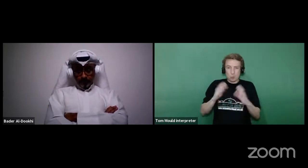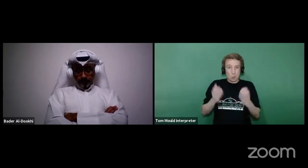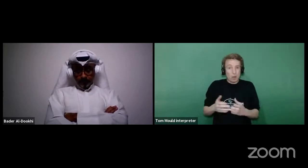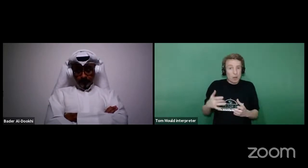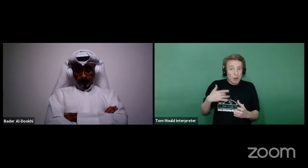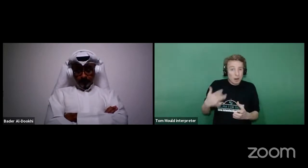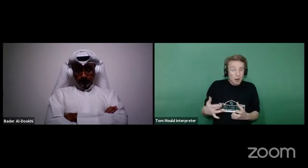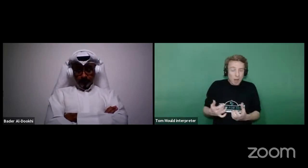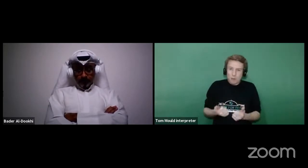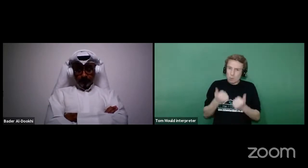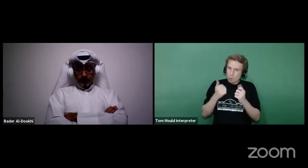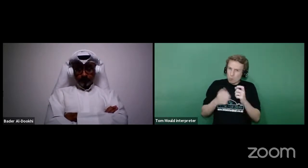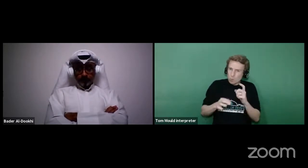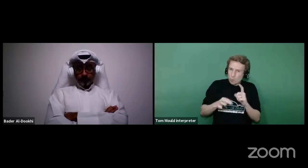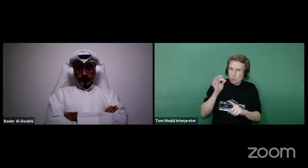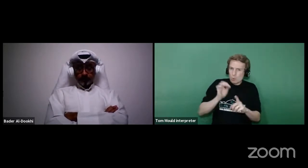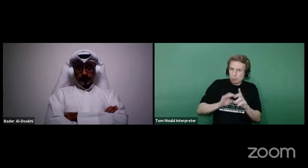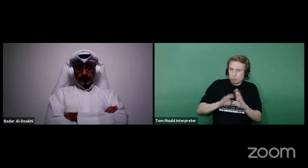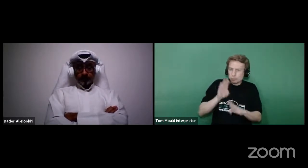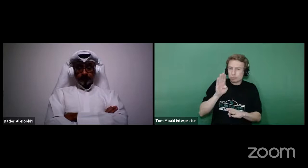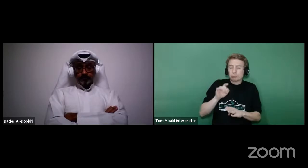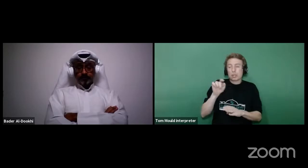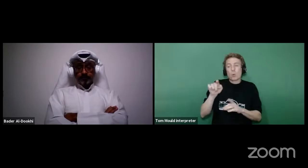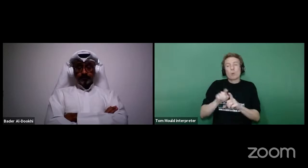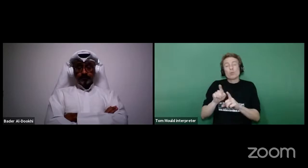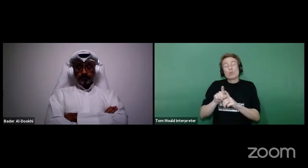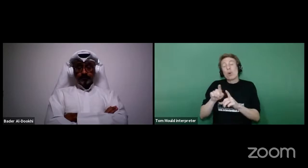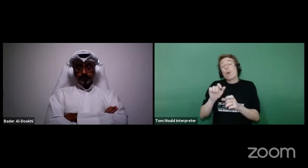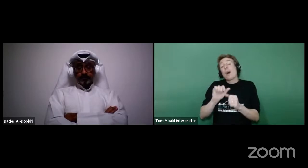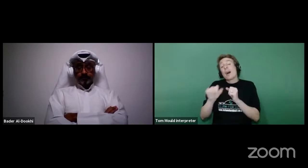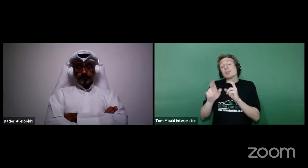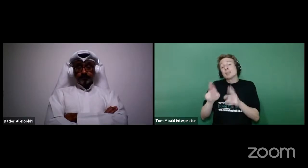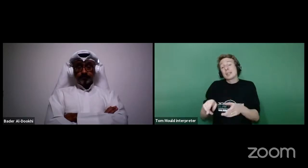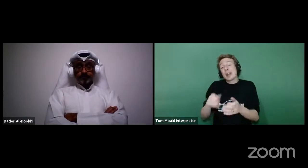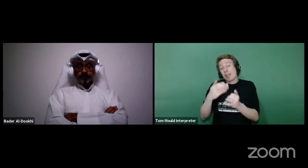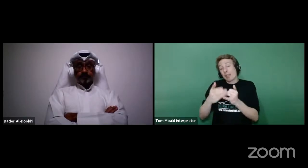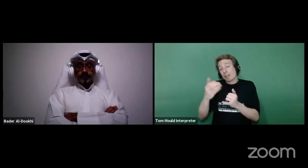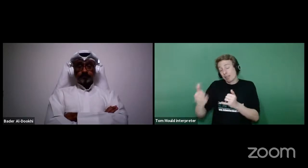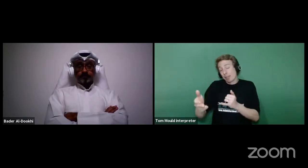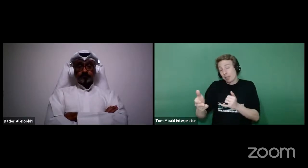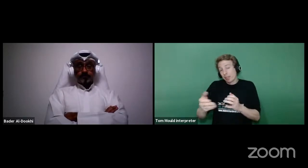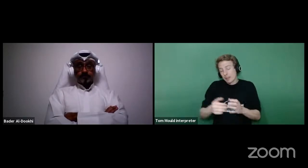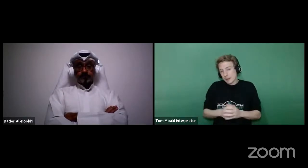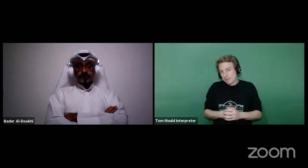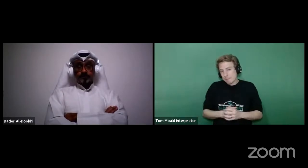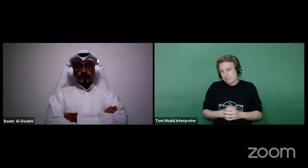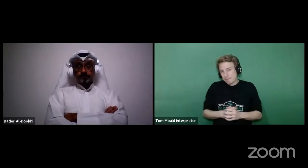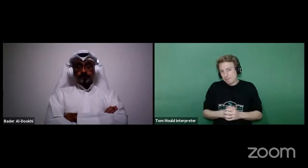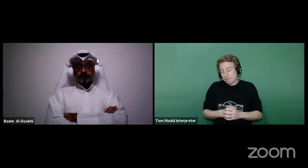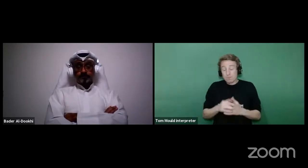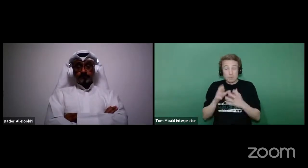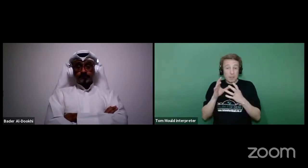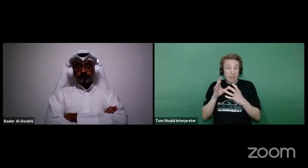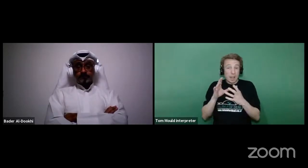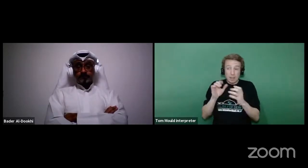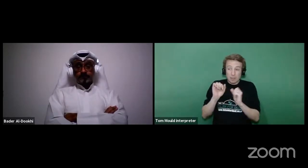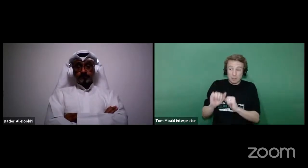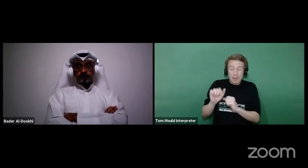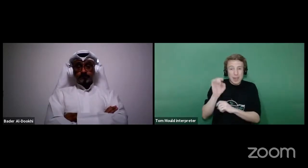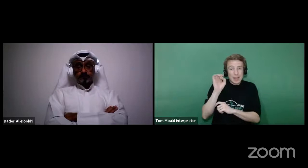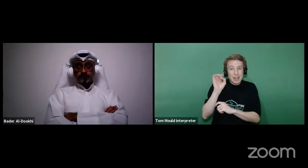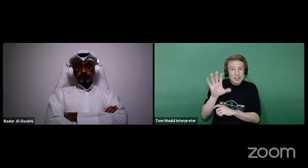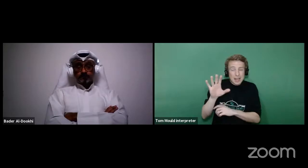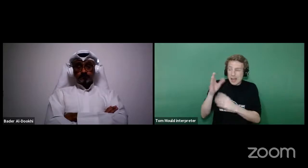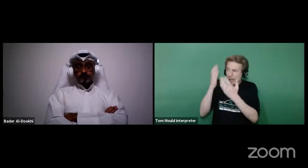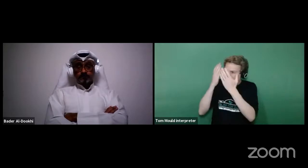hereafter, and also in terms of their religion. So the legislation, it completes and